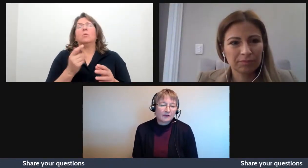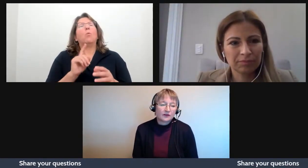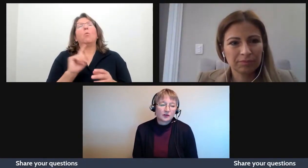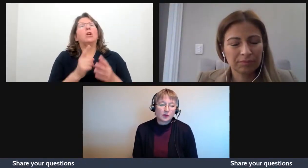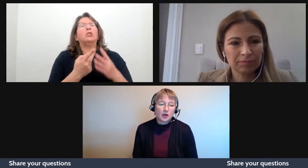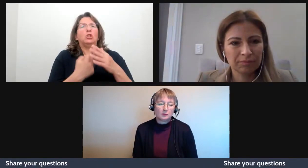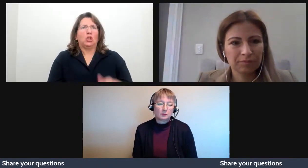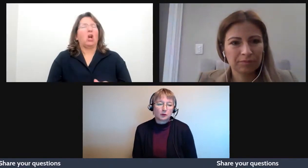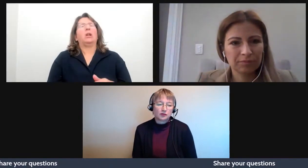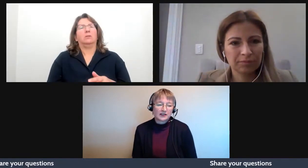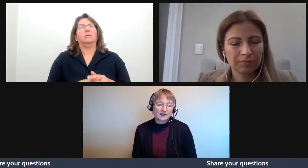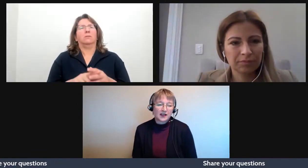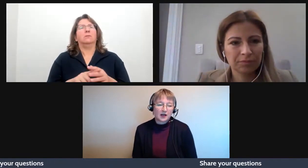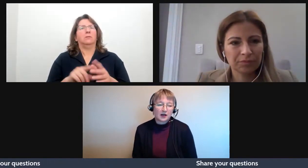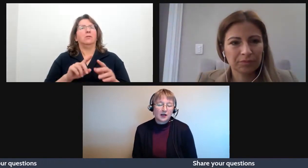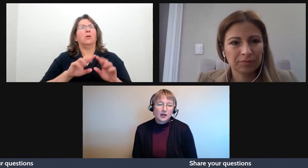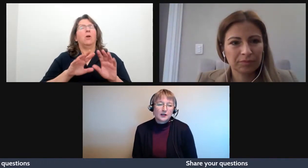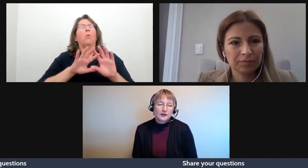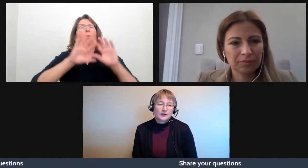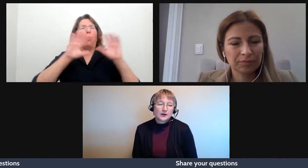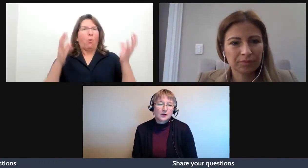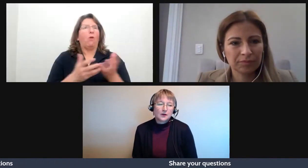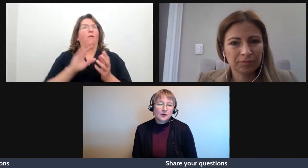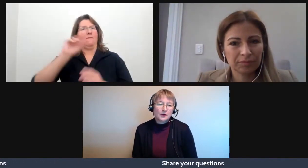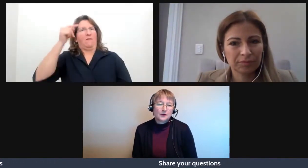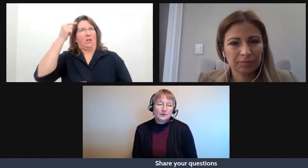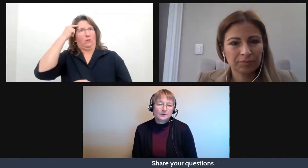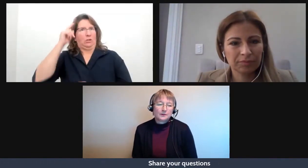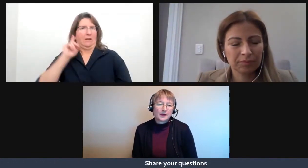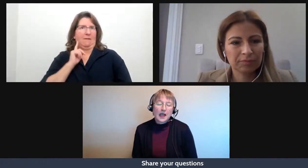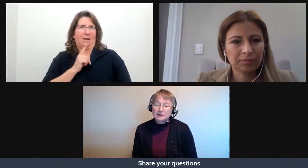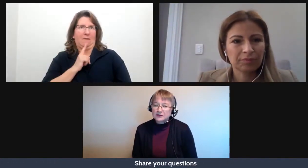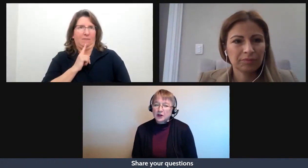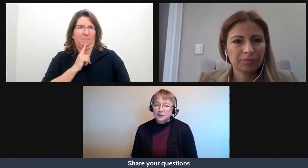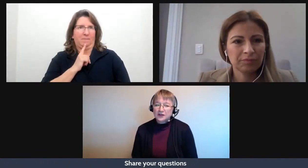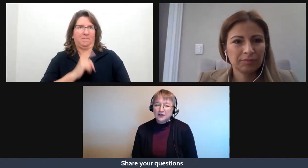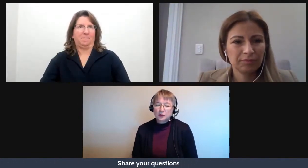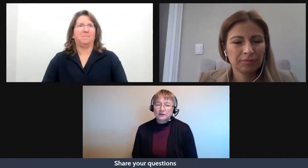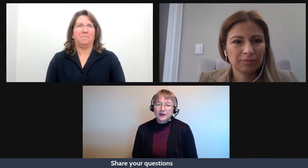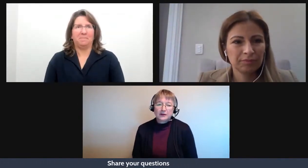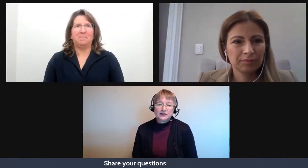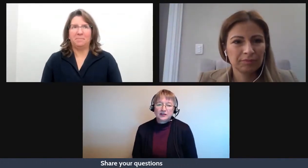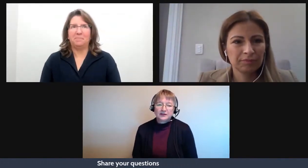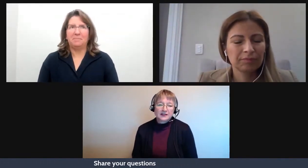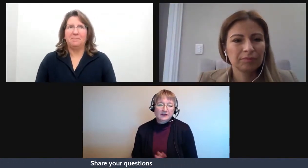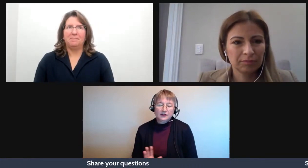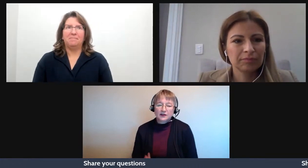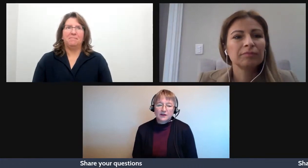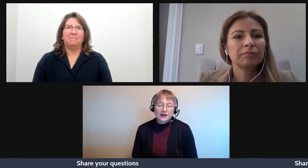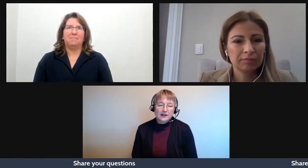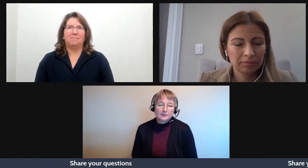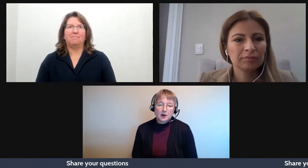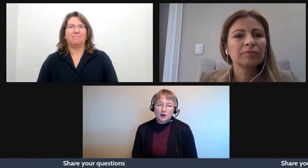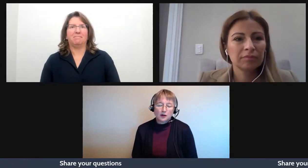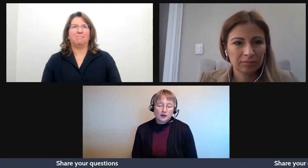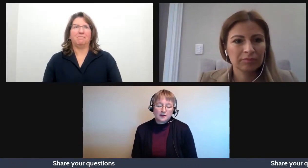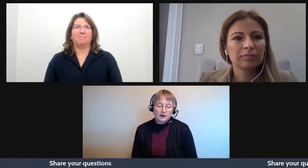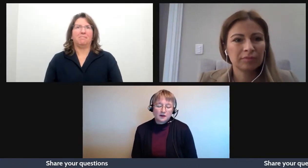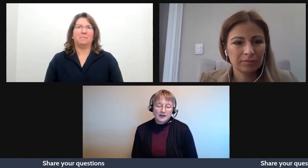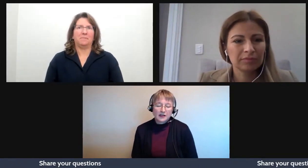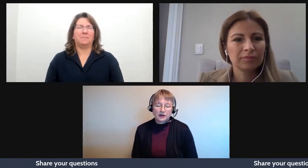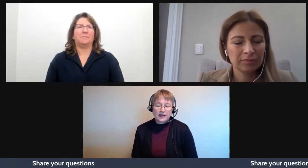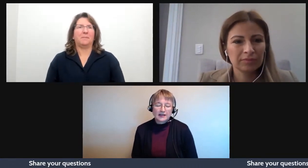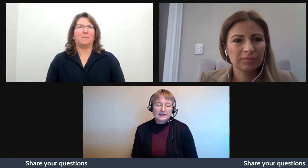and efforts going on with projects there. So I would start with the World Federation of the Deaf. You can find them